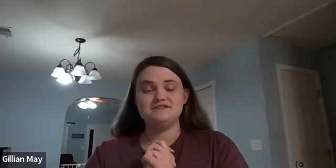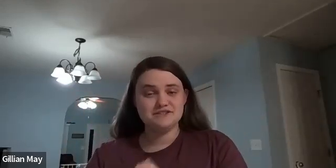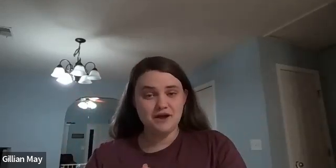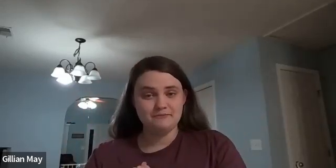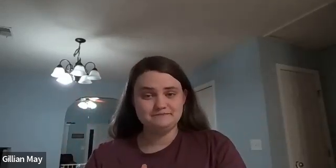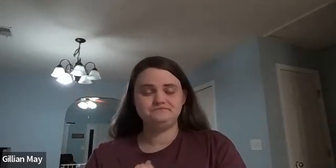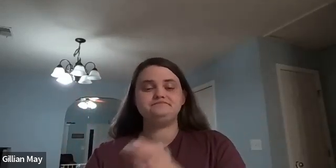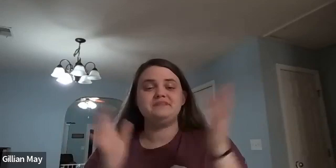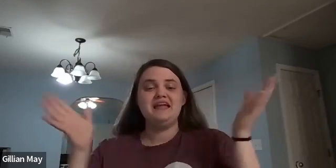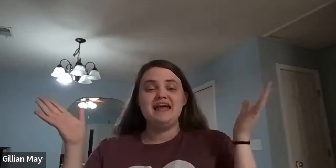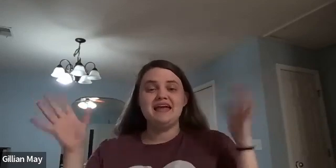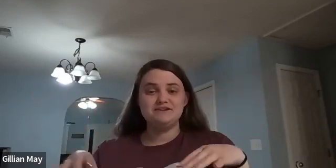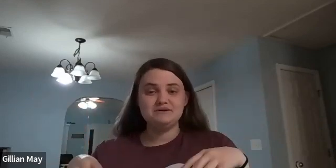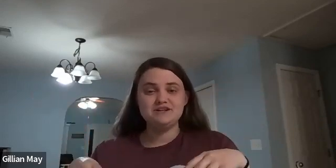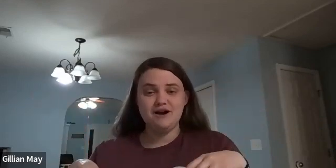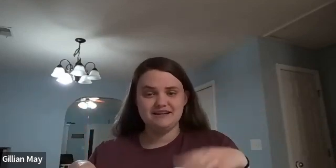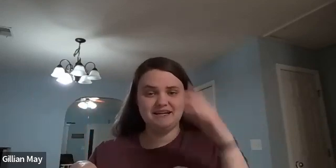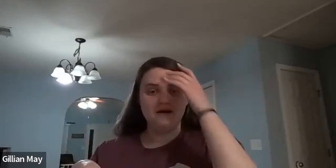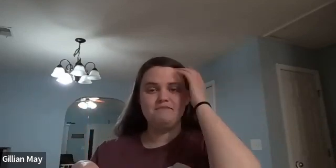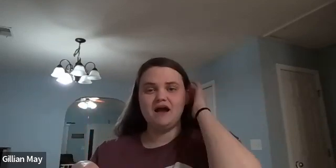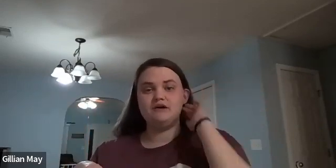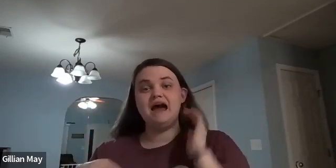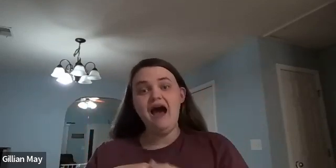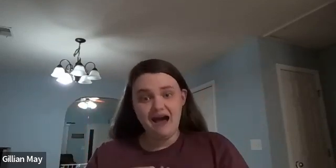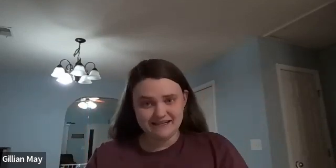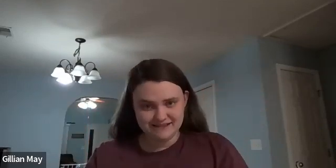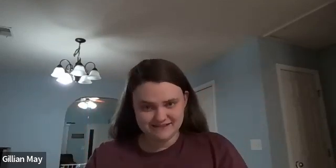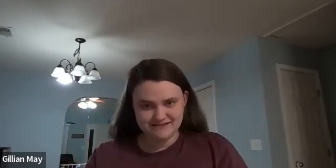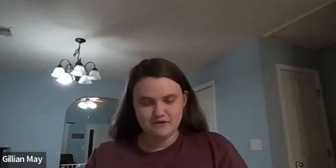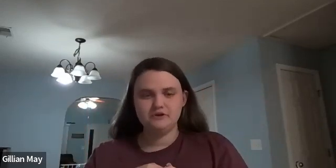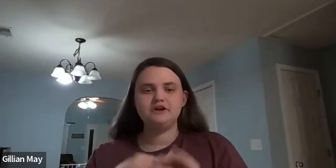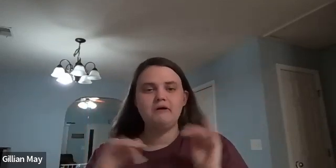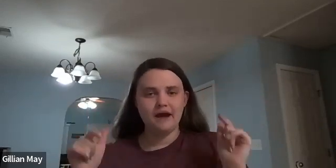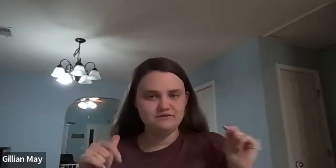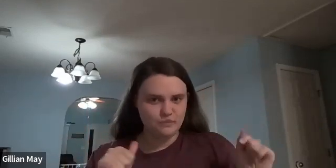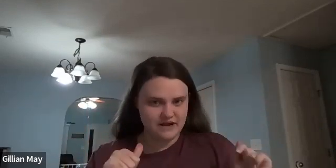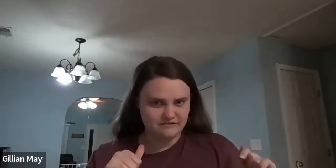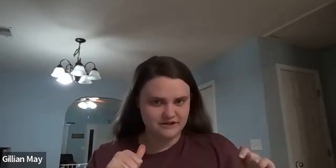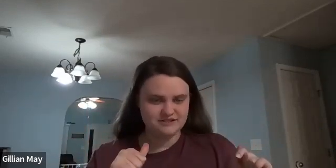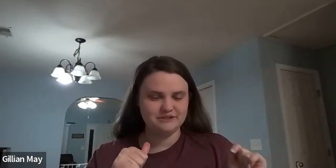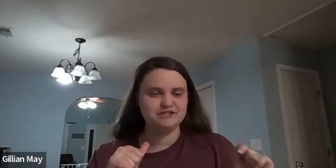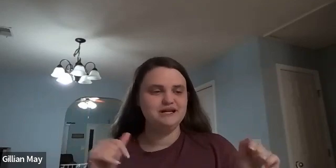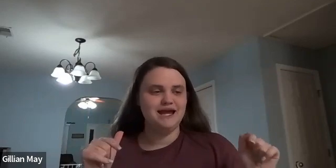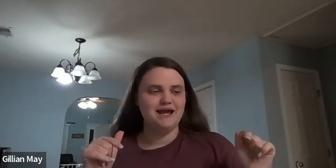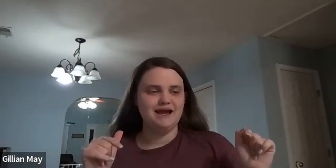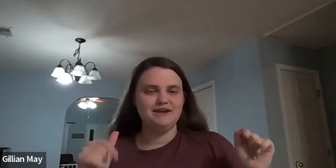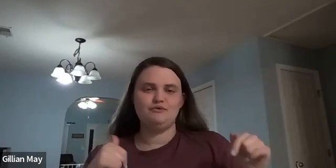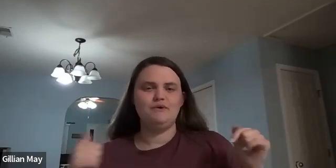So if you're talking about height, we're going to go height and weight first, which I know, what a